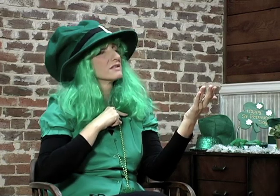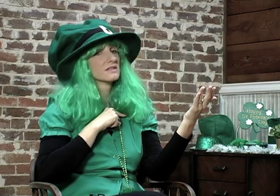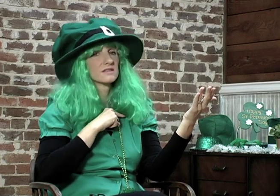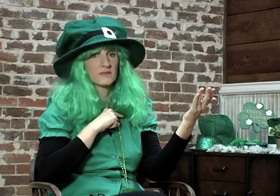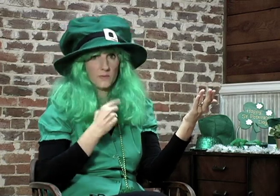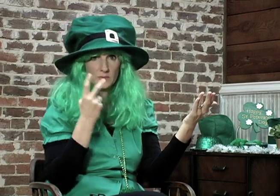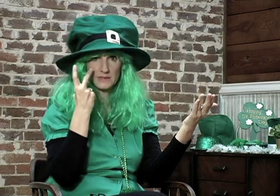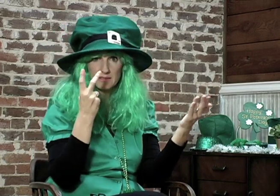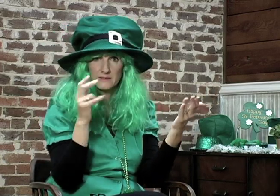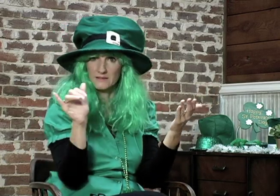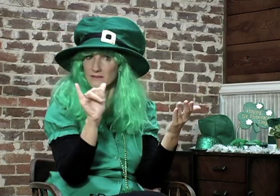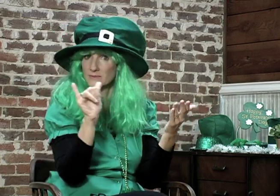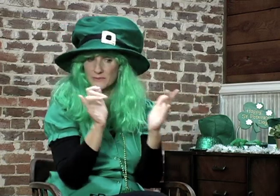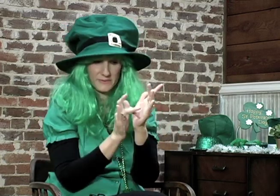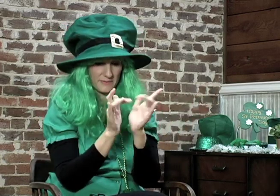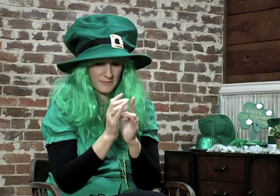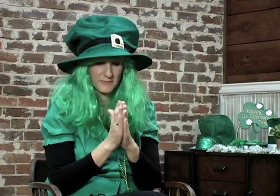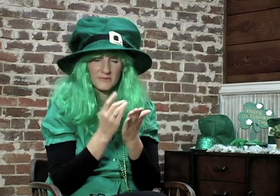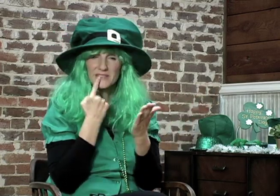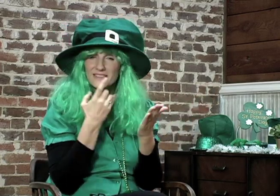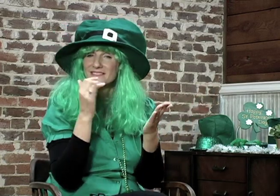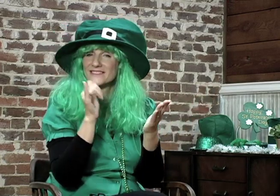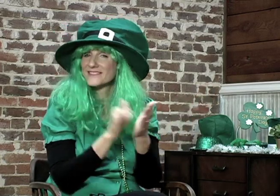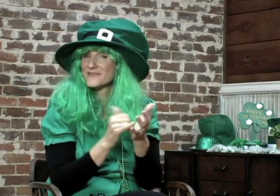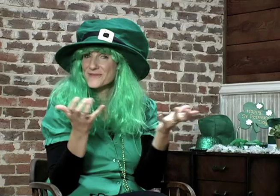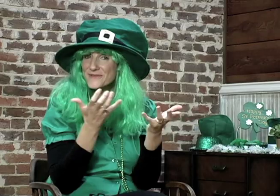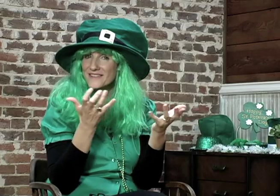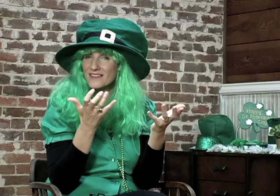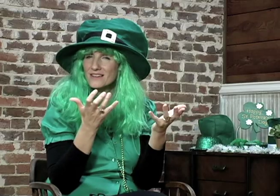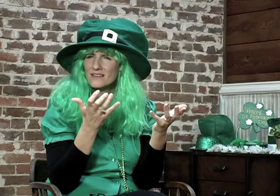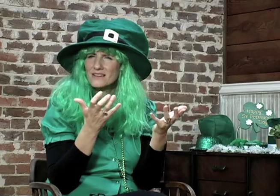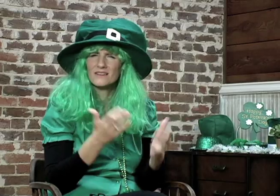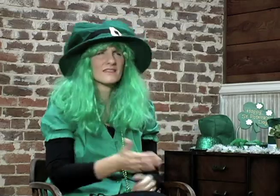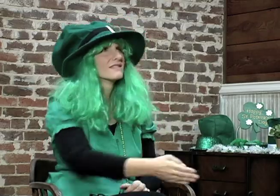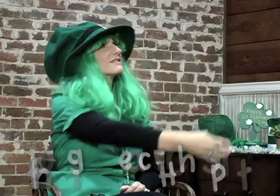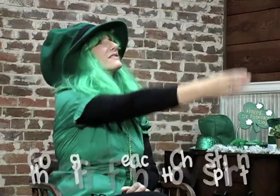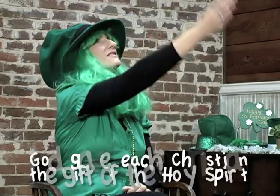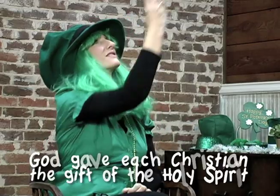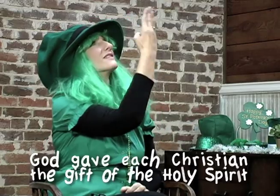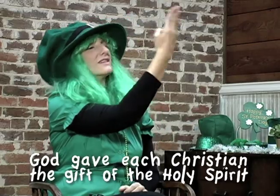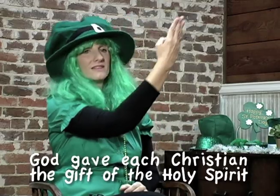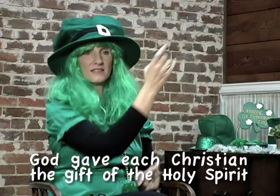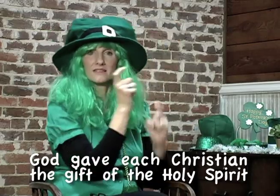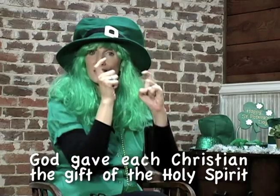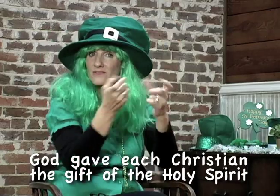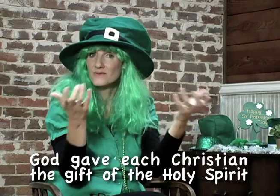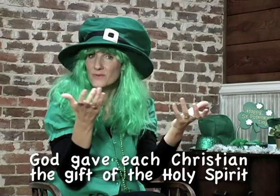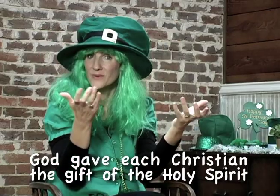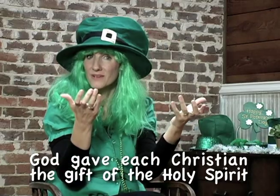unity with us." You see, the Bible said, in that chapter, God